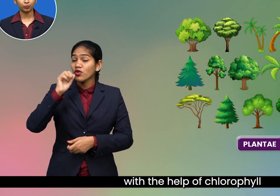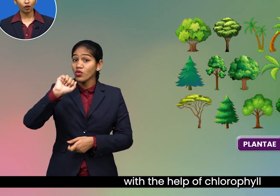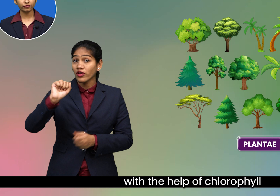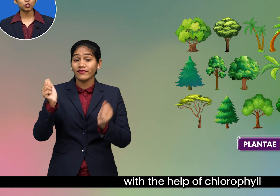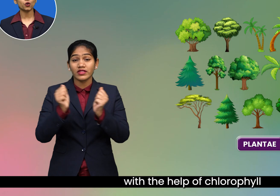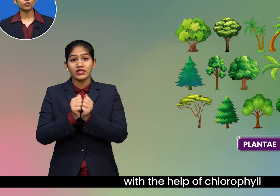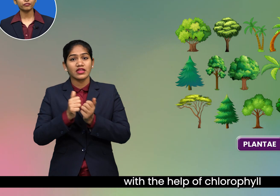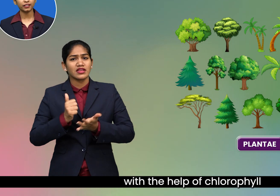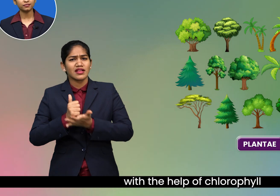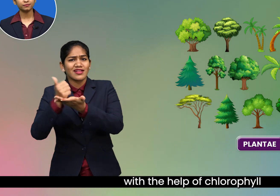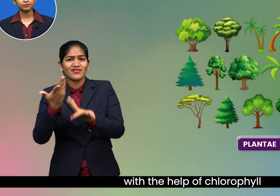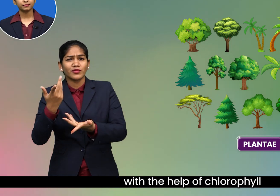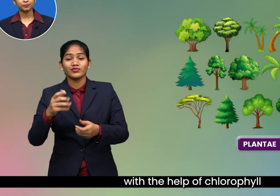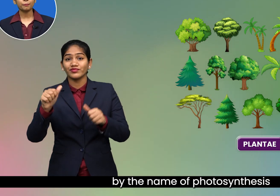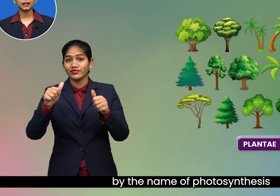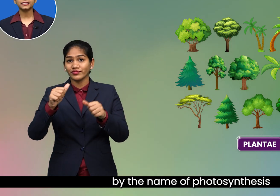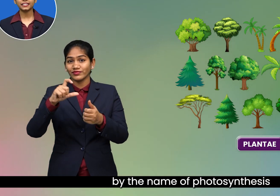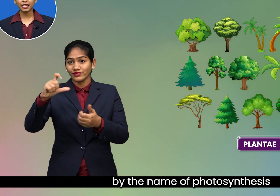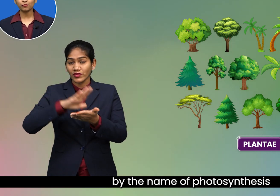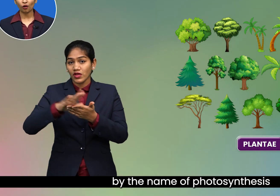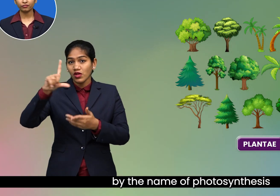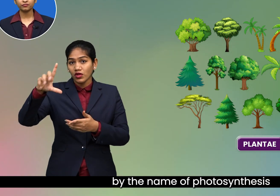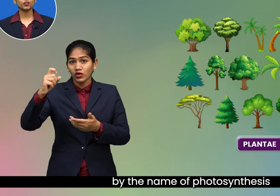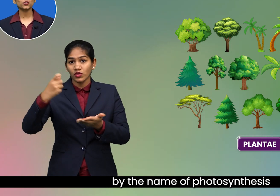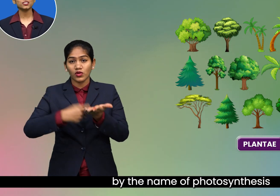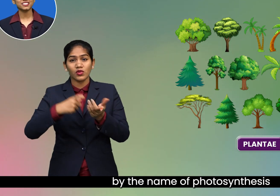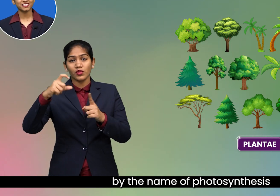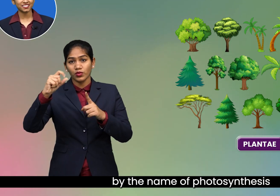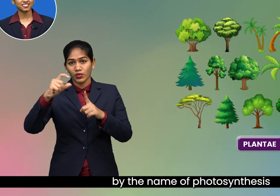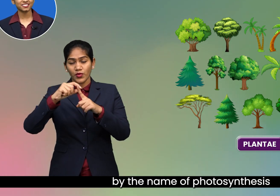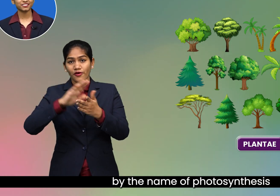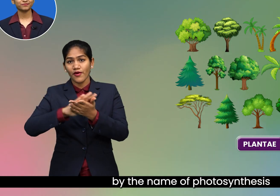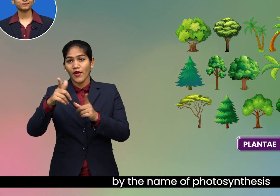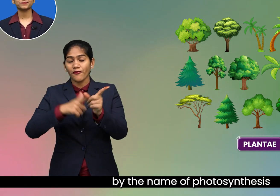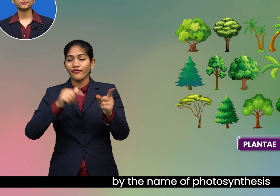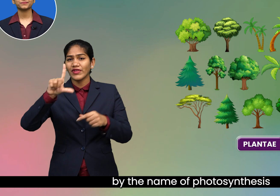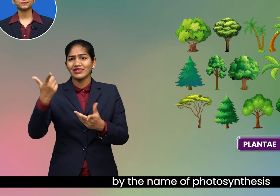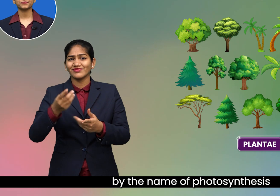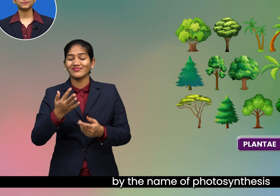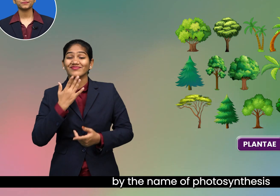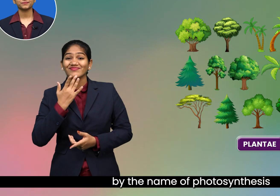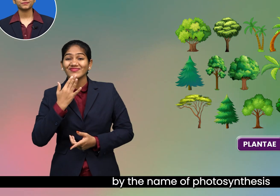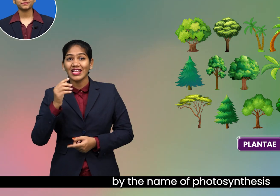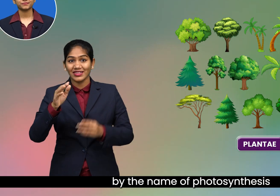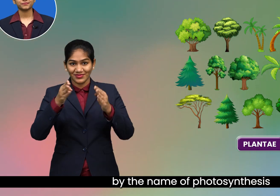the help of chlorophyll by the name of photosynthesis.